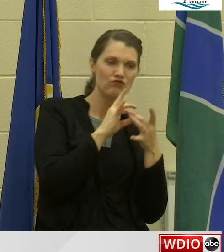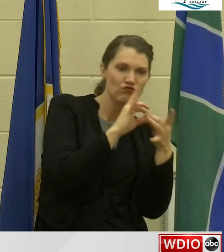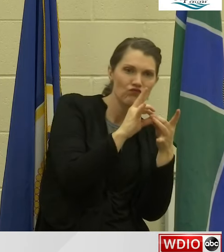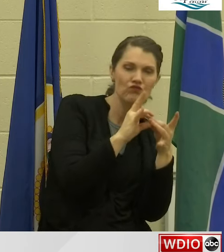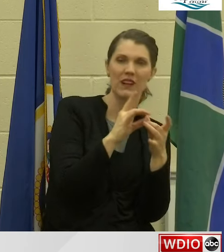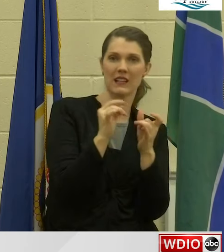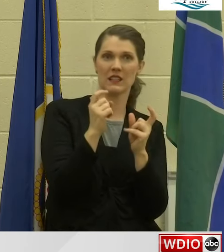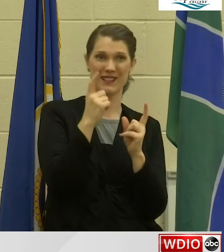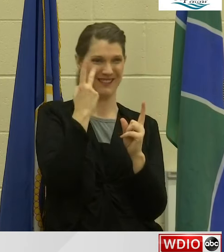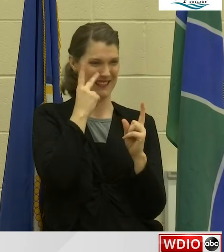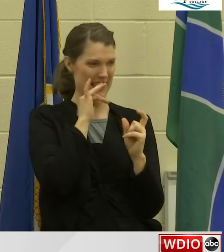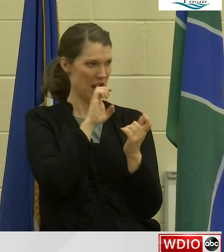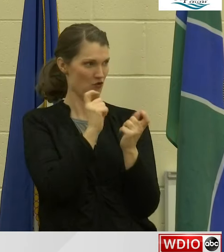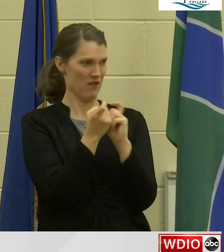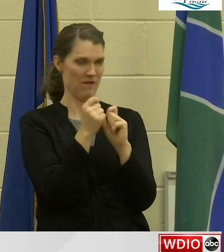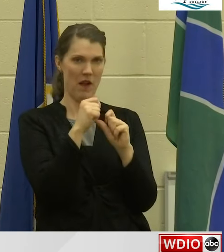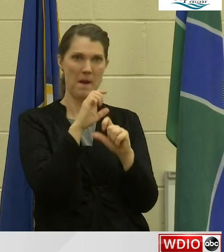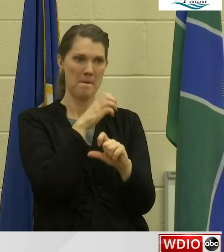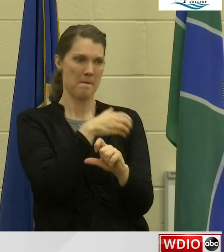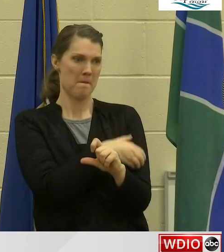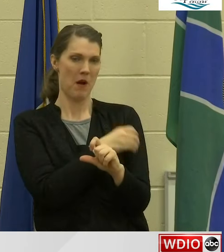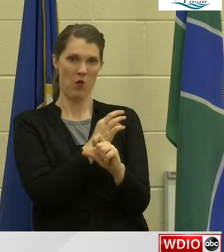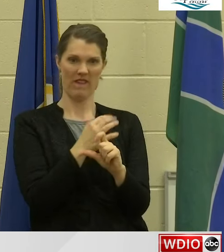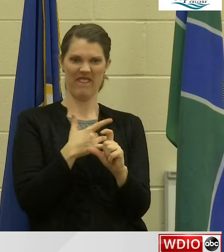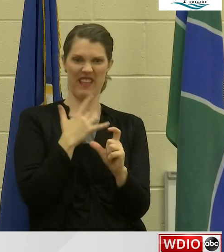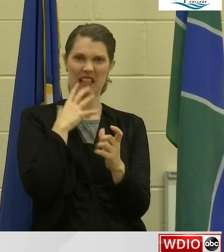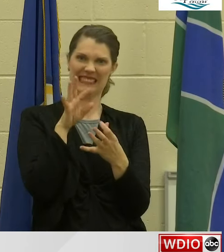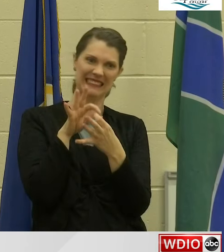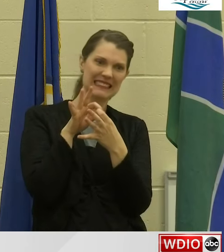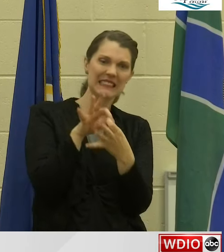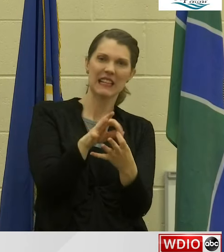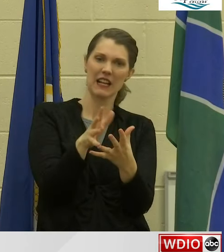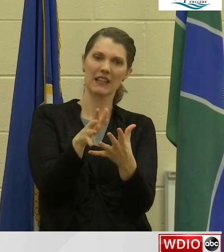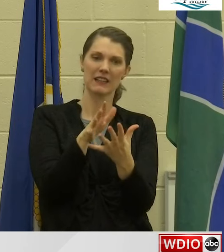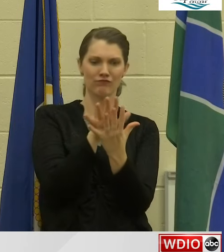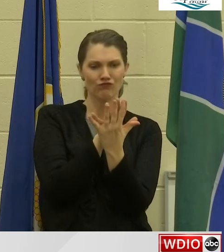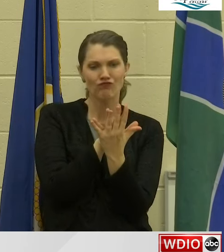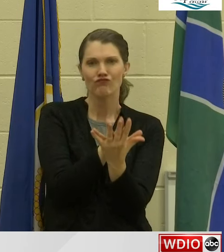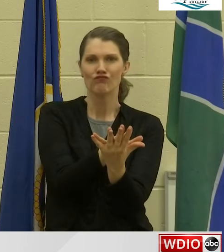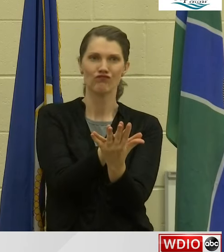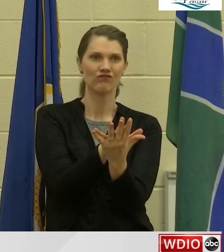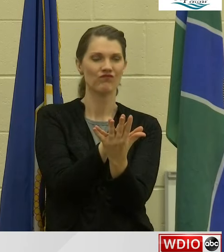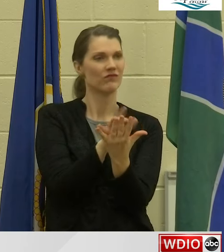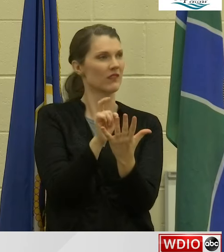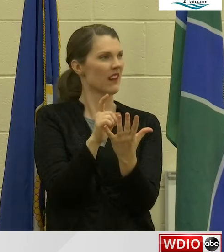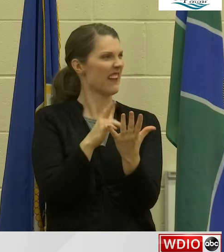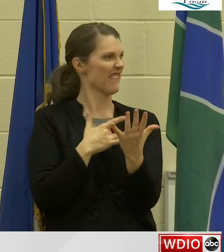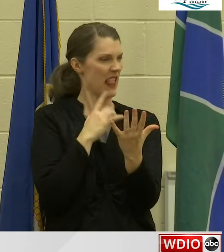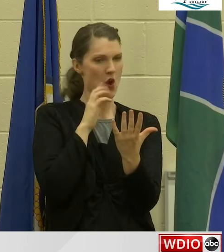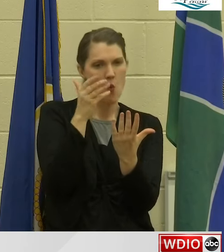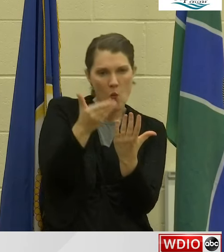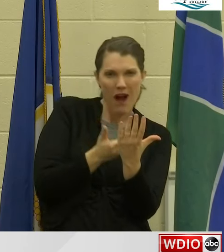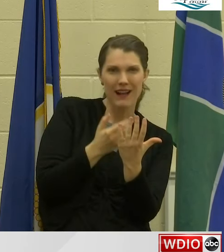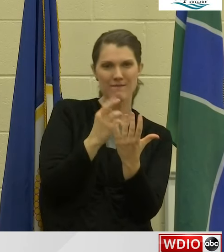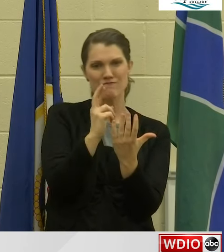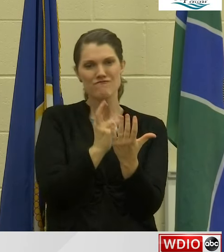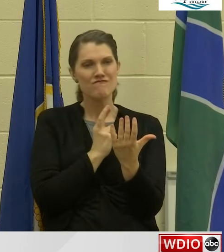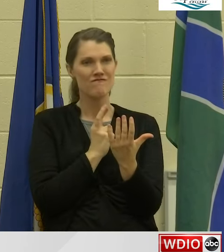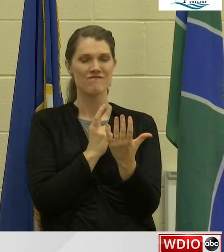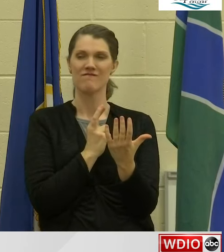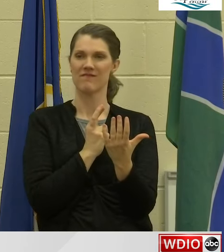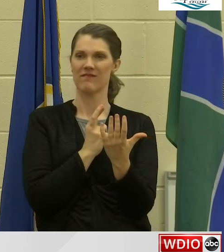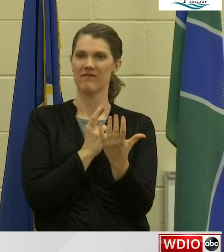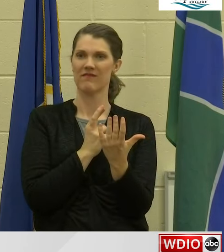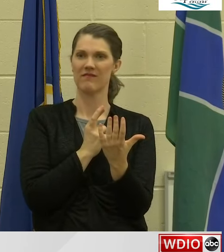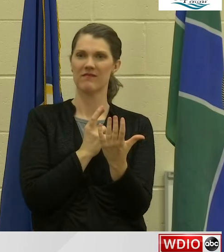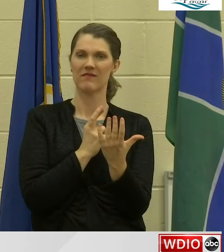the transformational power of belonging and feeling welcomed and respected. I'm talking